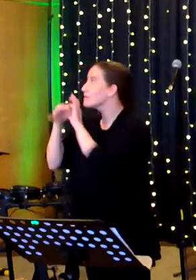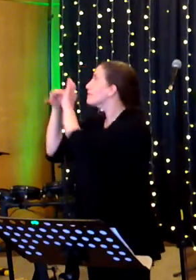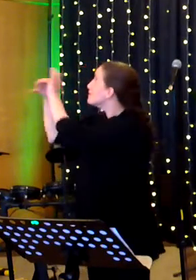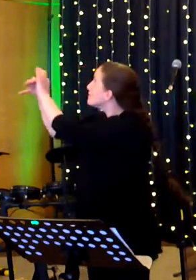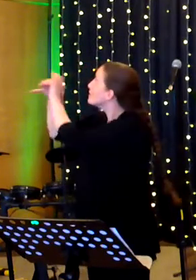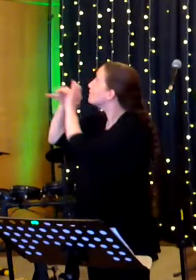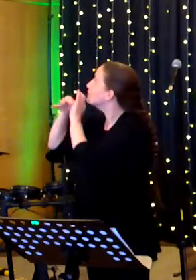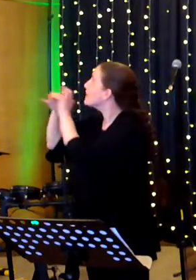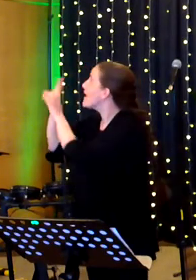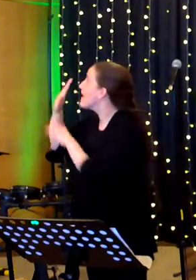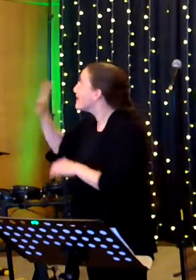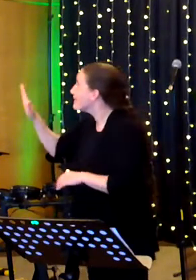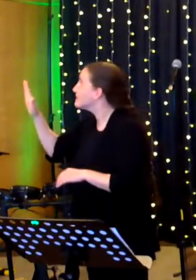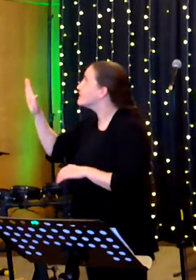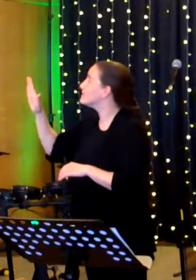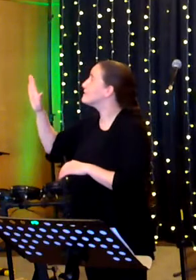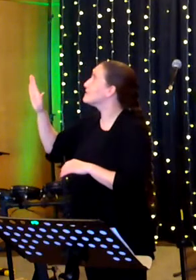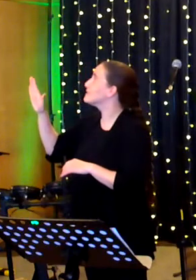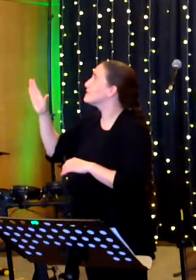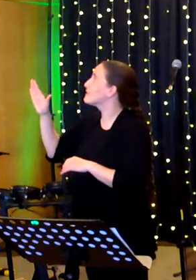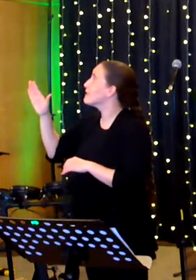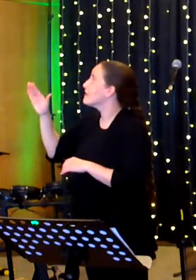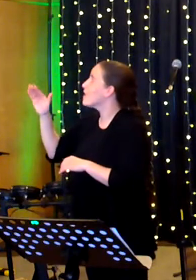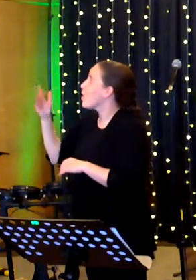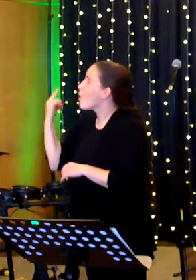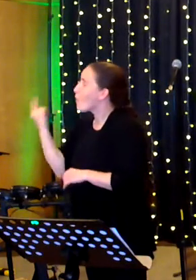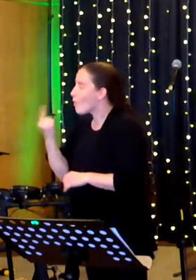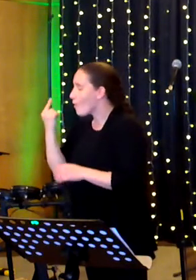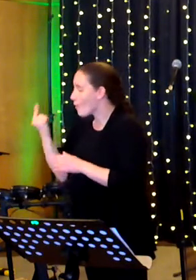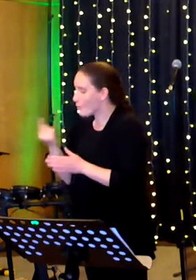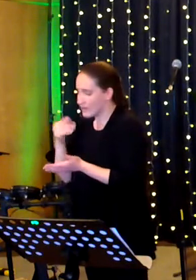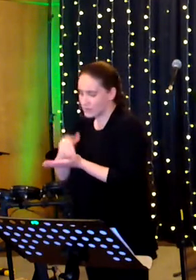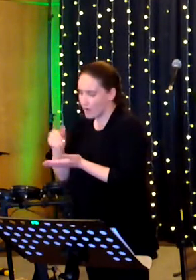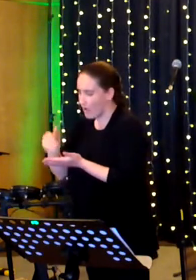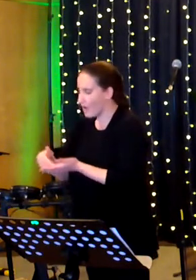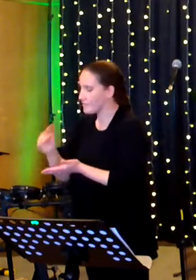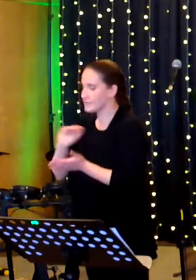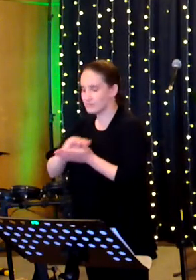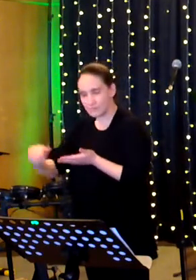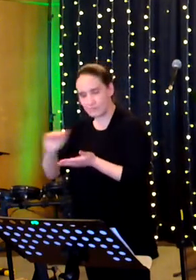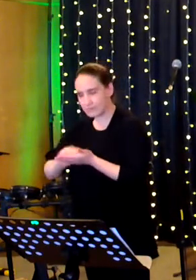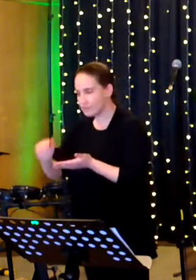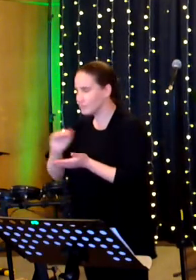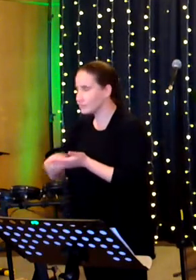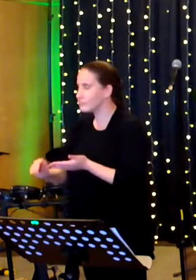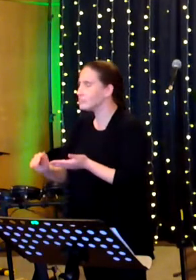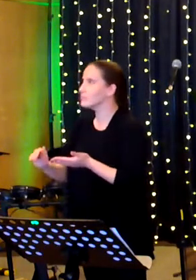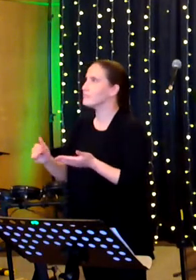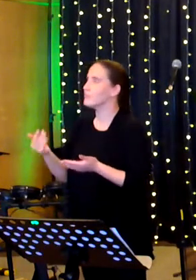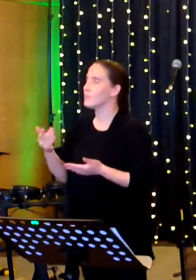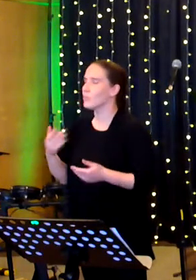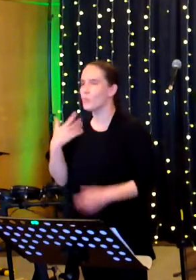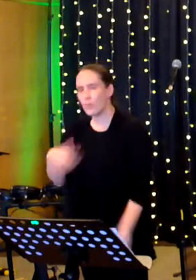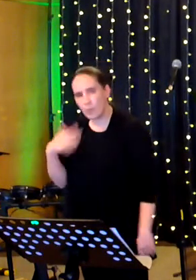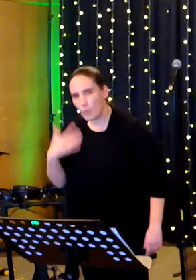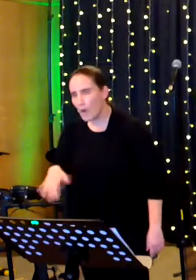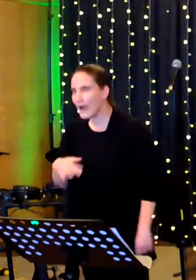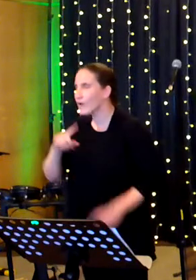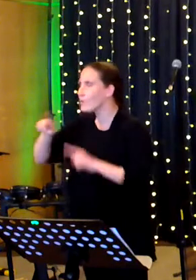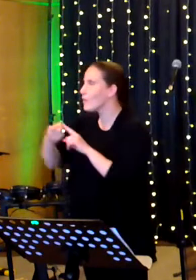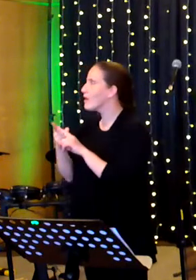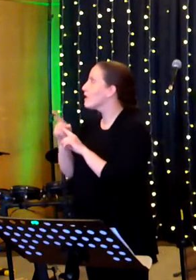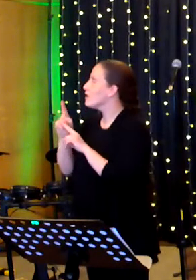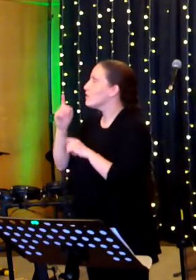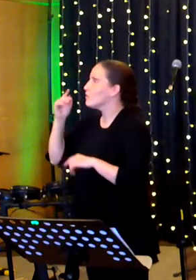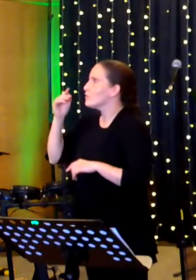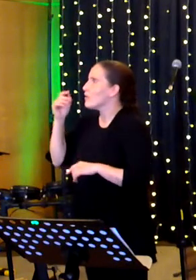and his goodness, when you know that you're forgiven, when you know what he's done for you, when you know how deeply you are loved,